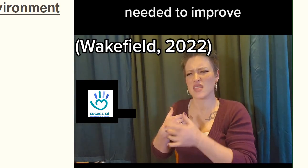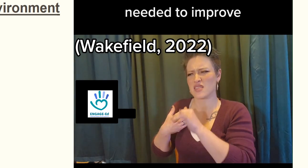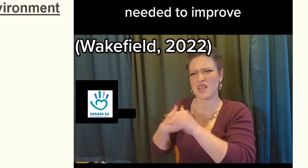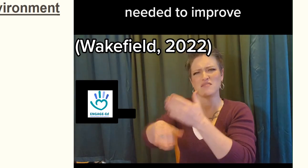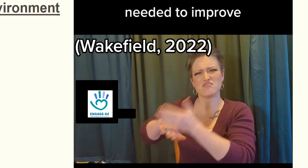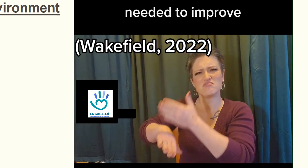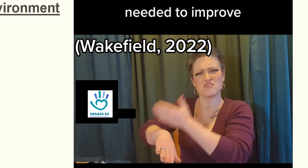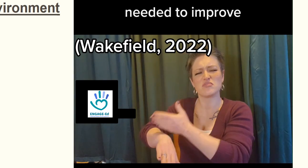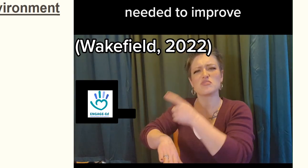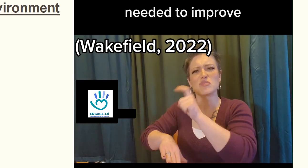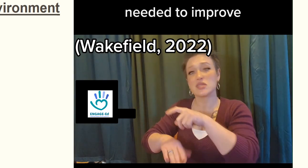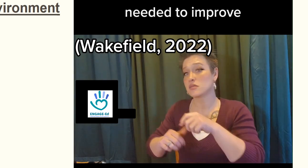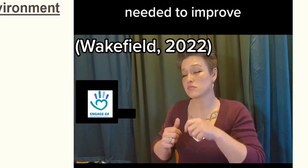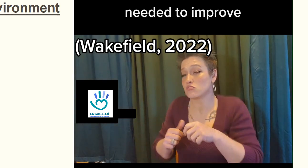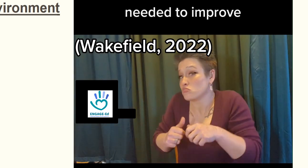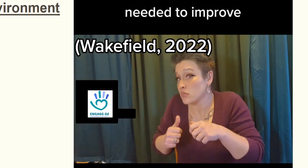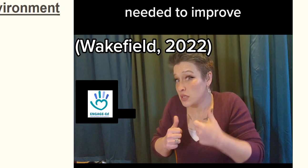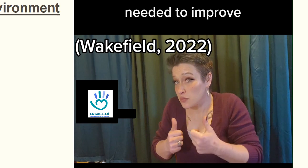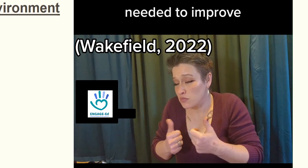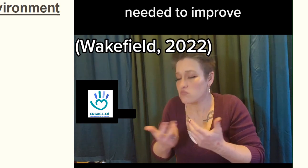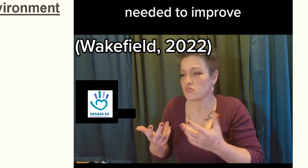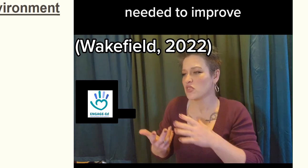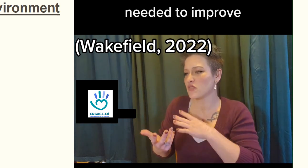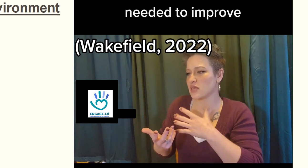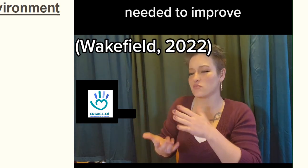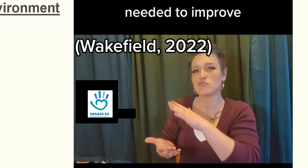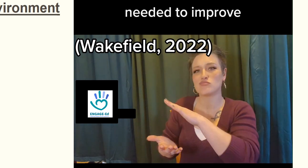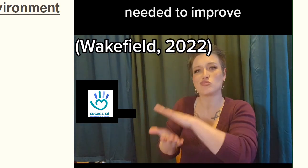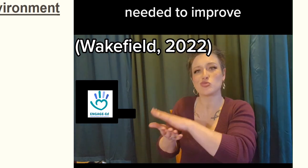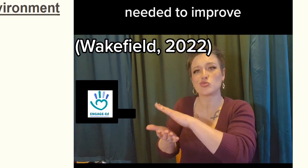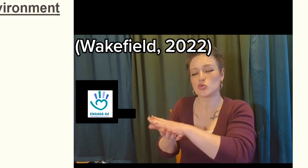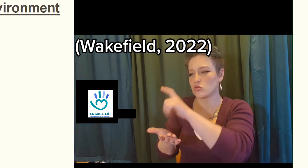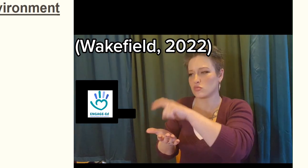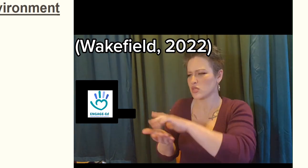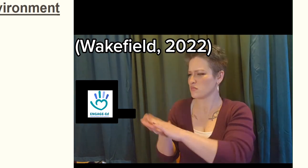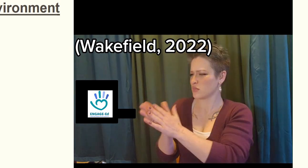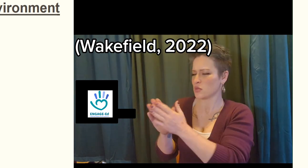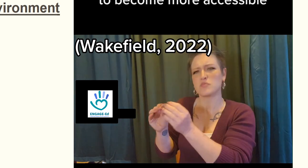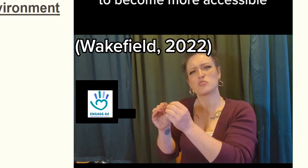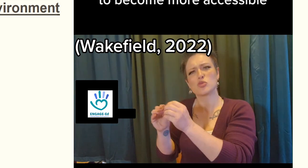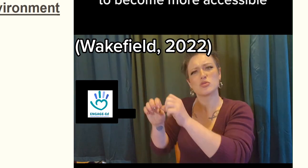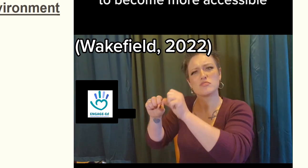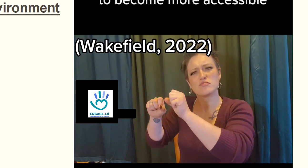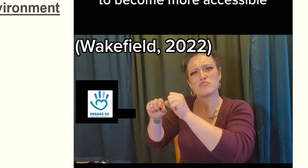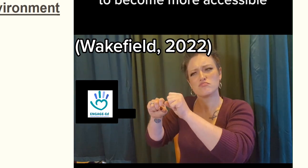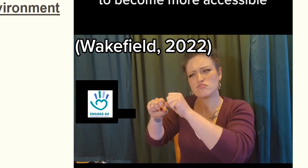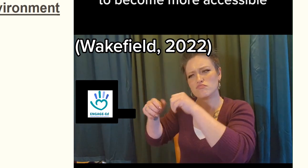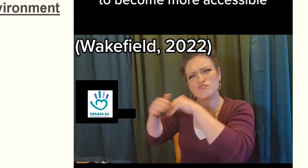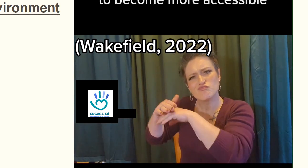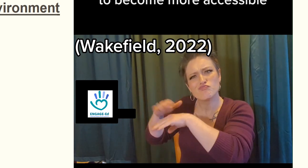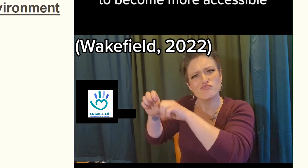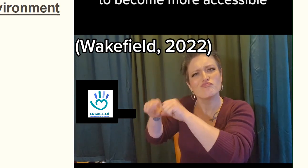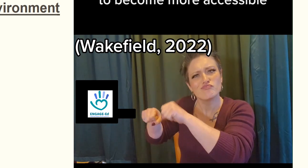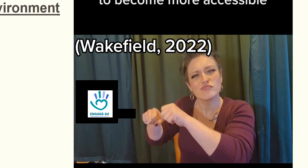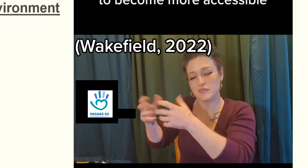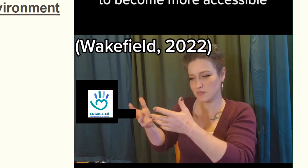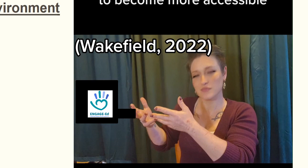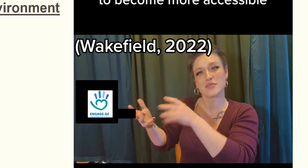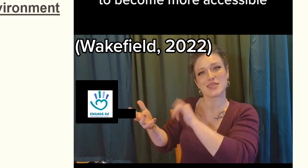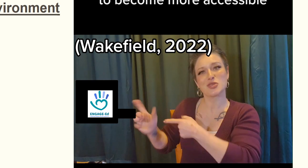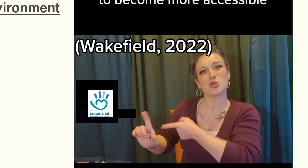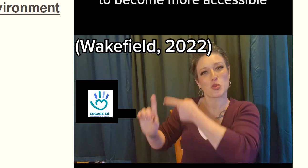them had no education, and that needed to improve. So they required the schools to become